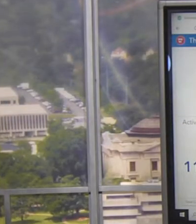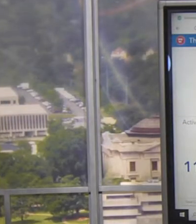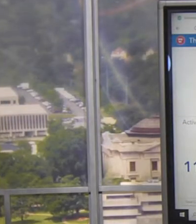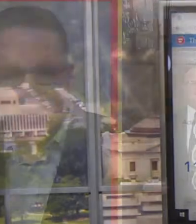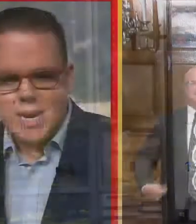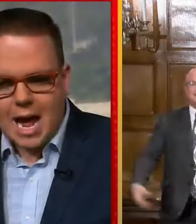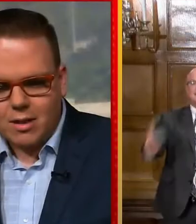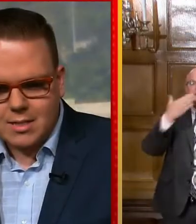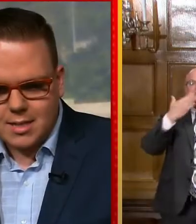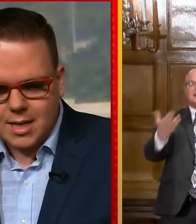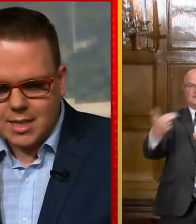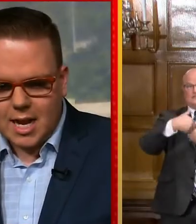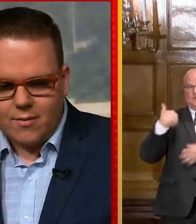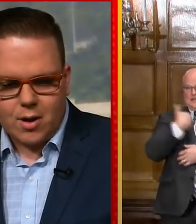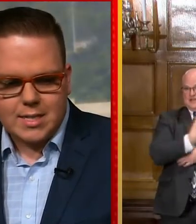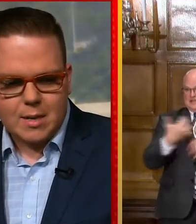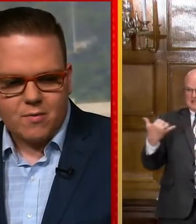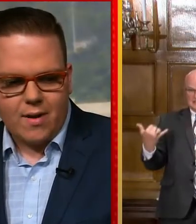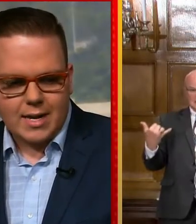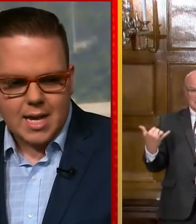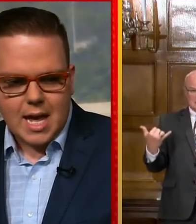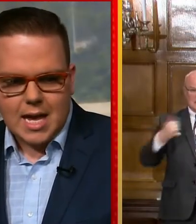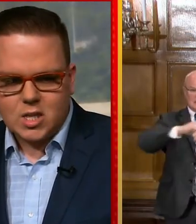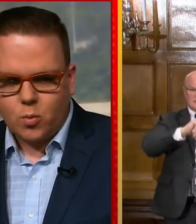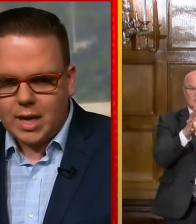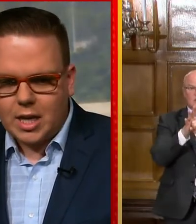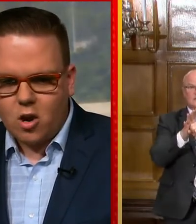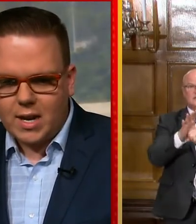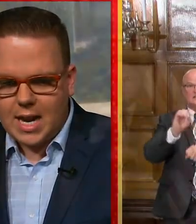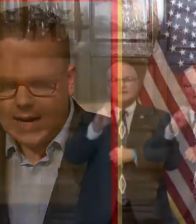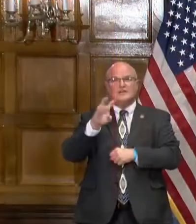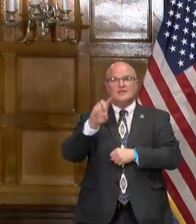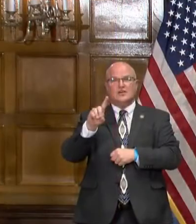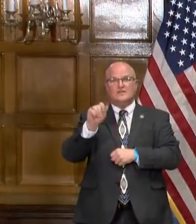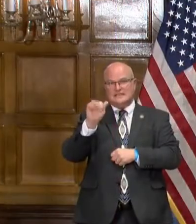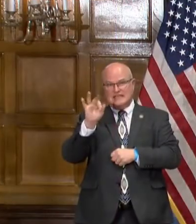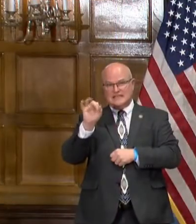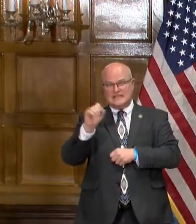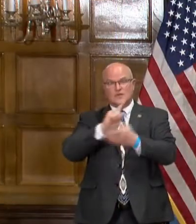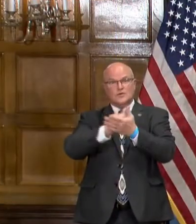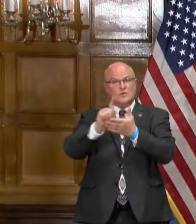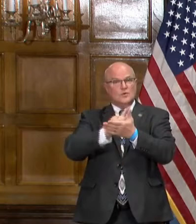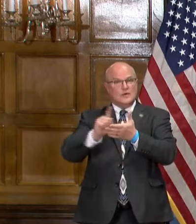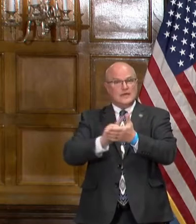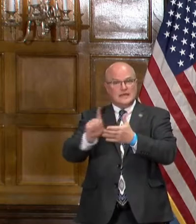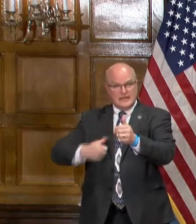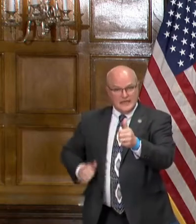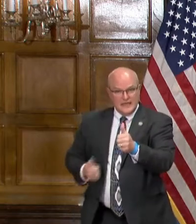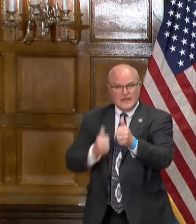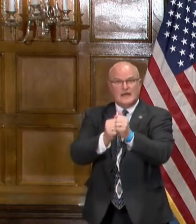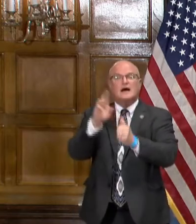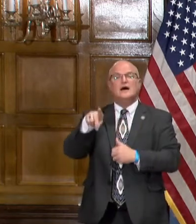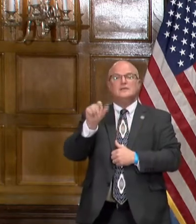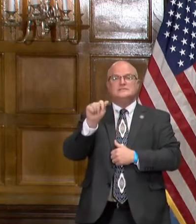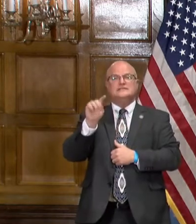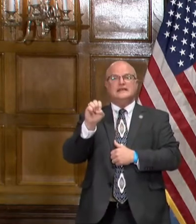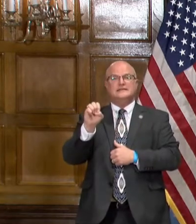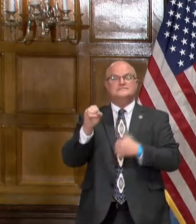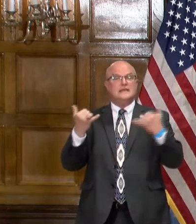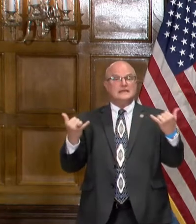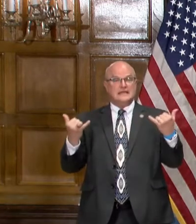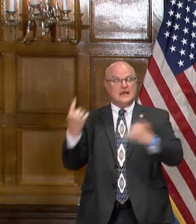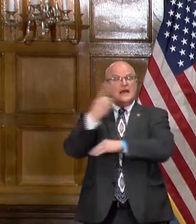up right now. Let's listen into the governor as he provides his weekly COVID-19 briefing to the state. Please be joined this afternoon